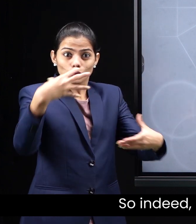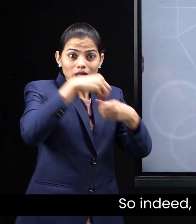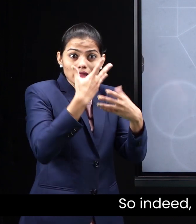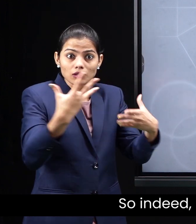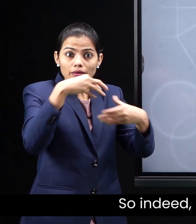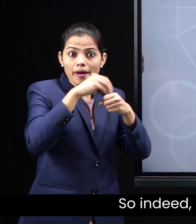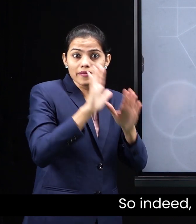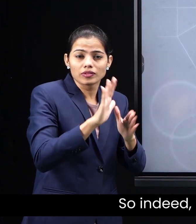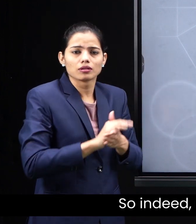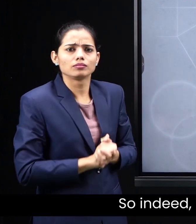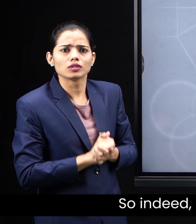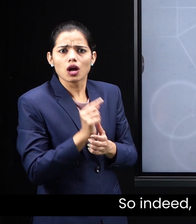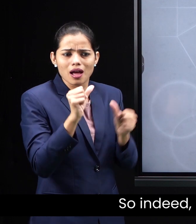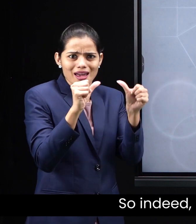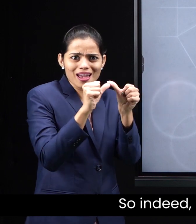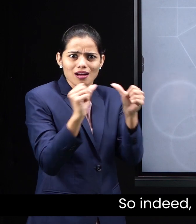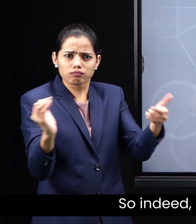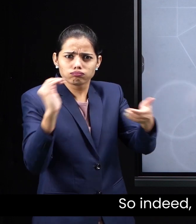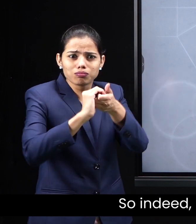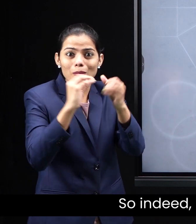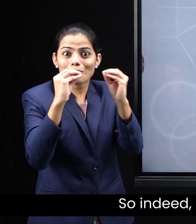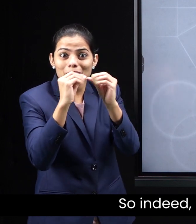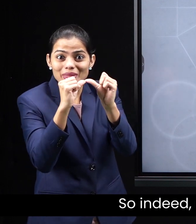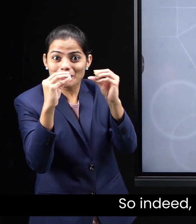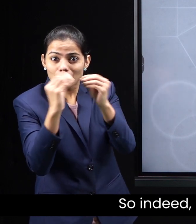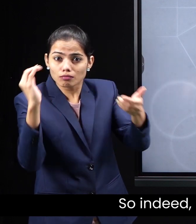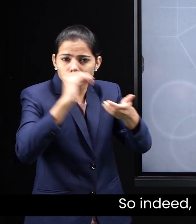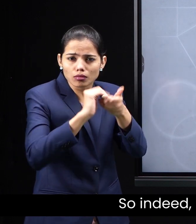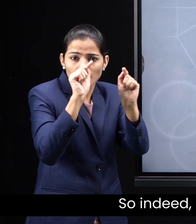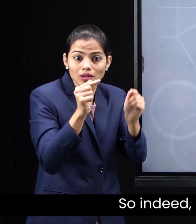of A union B is equal to N of A plus N of B